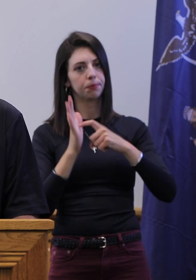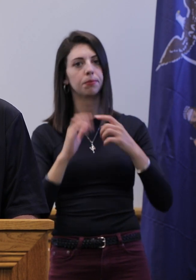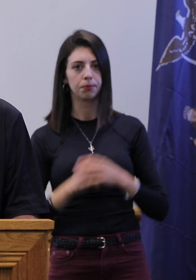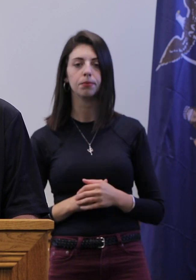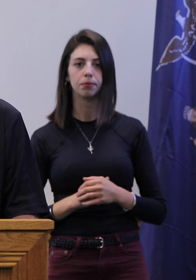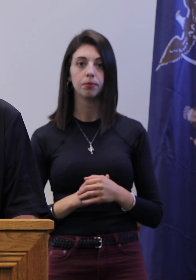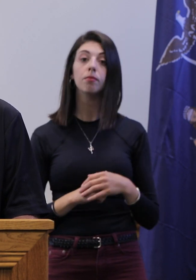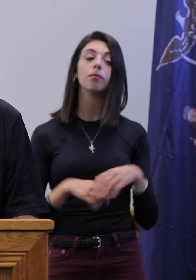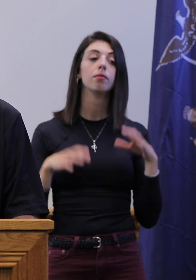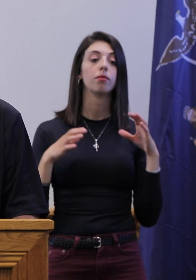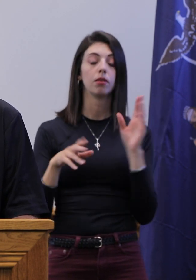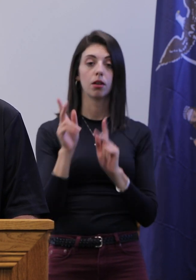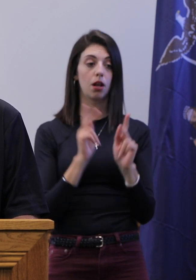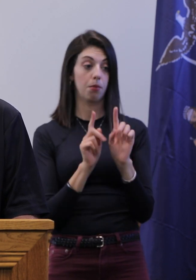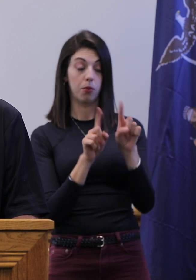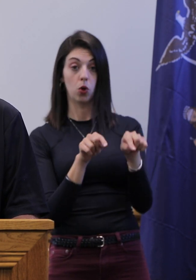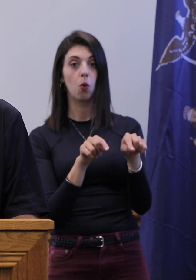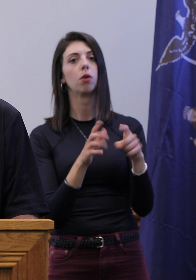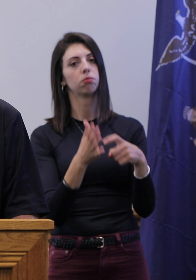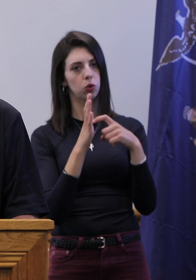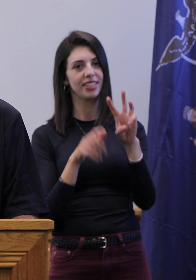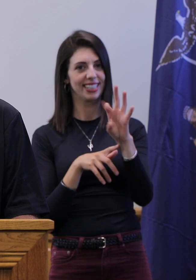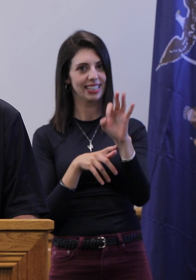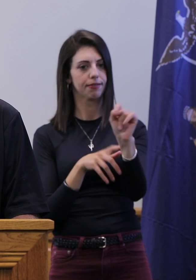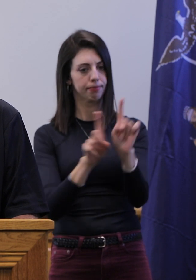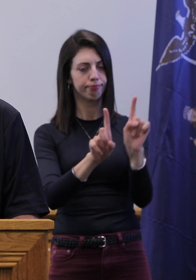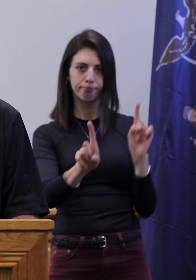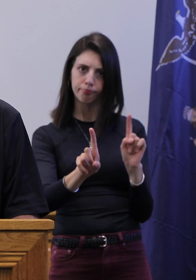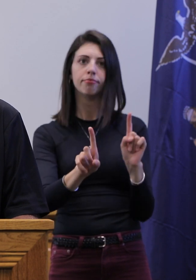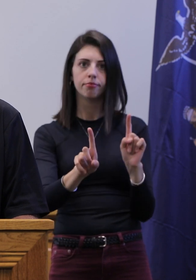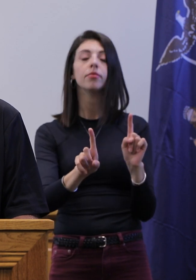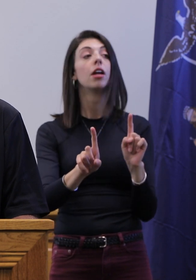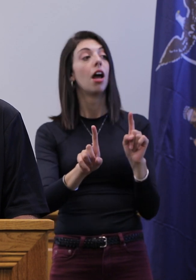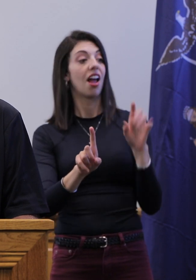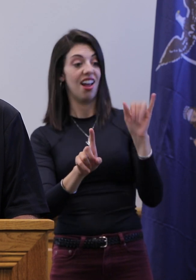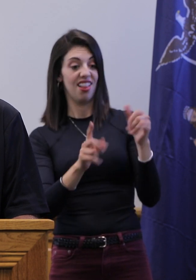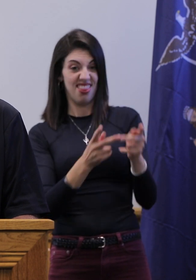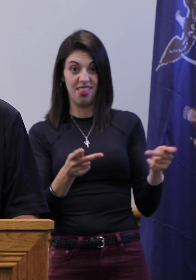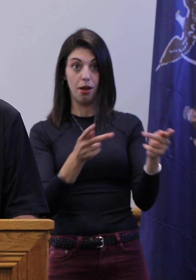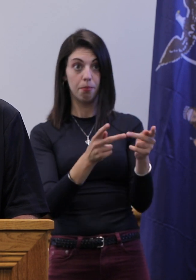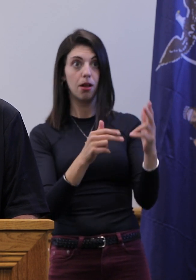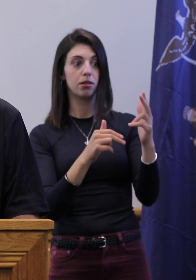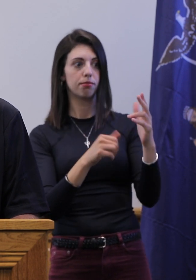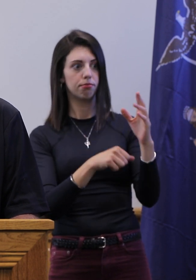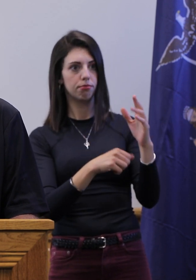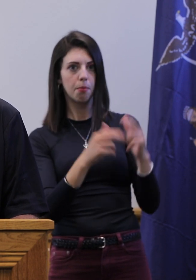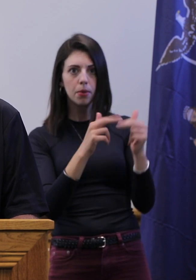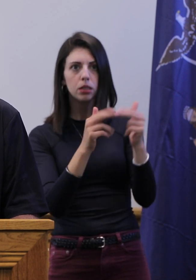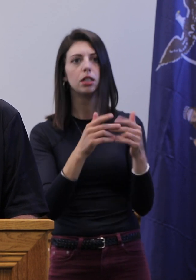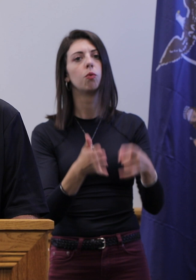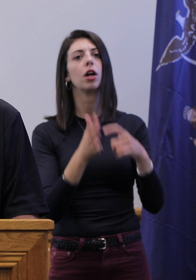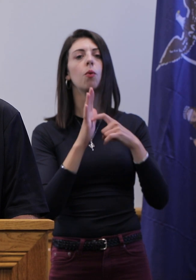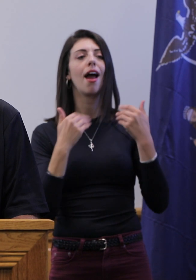Customers must remain at least 6 feet apart, and the facilities must have appropriate ventilating systems.